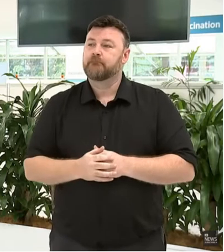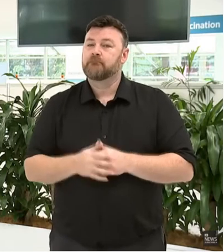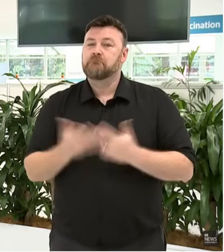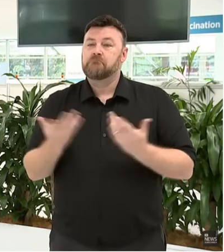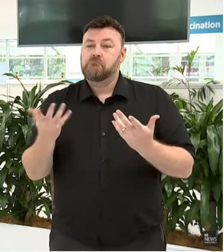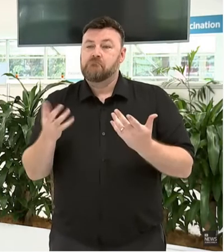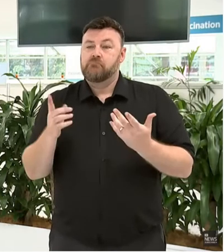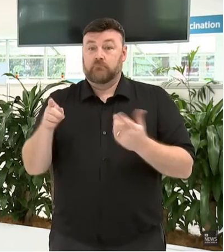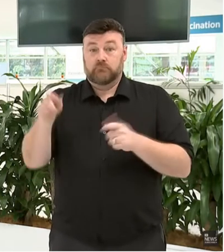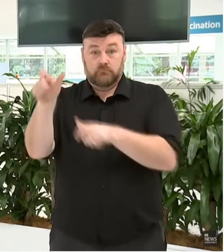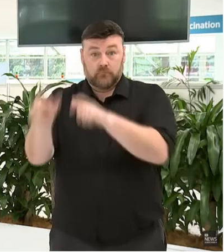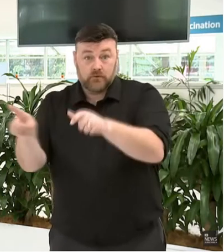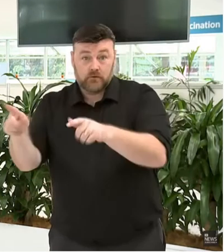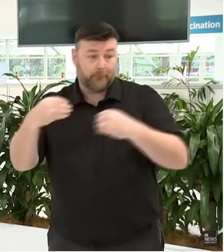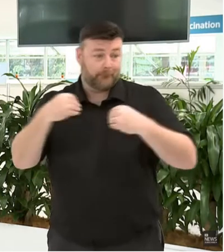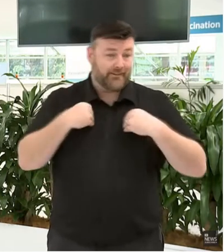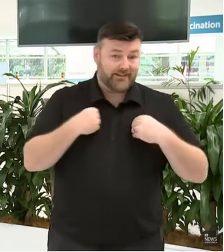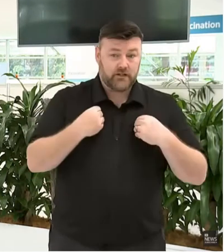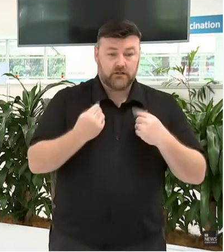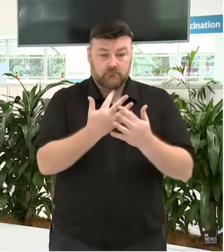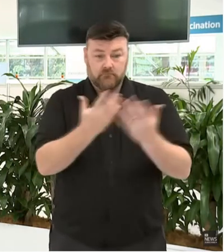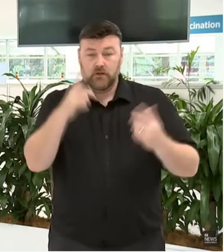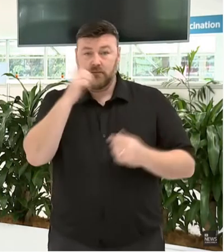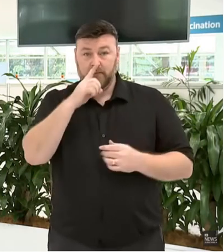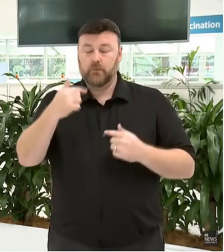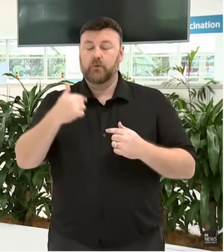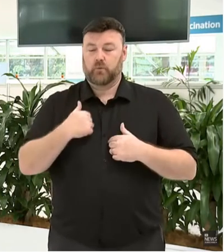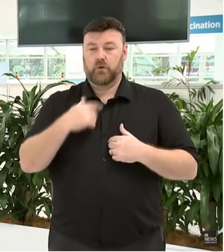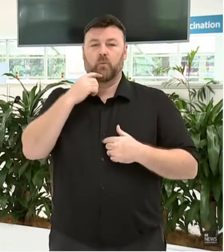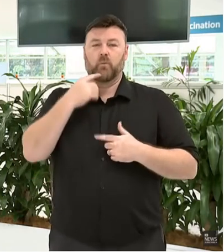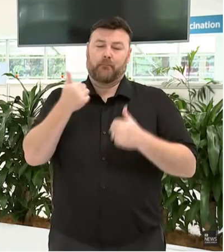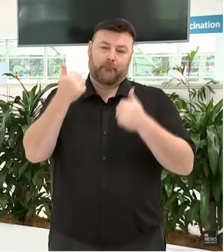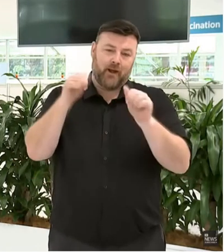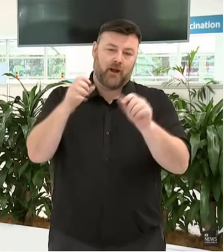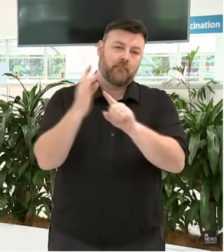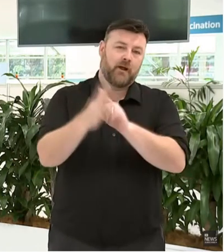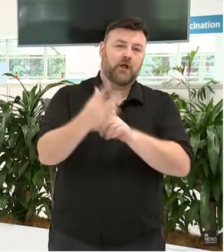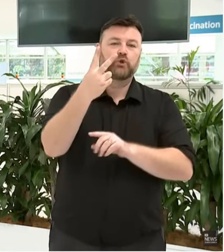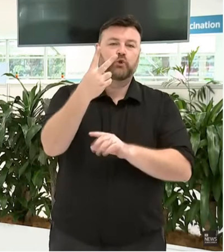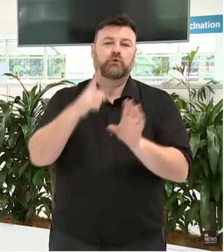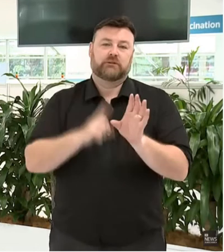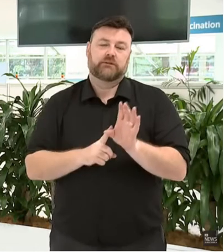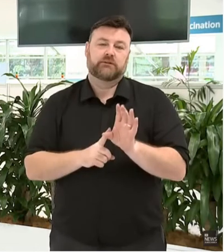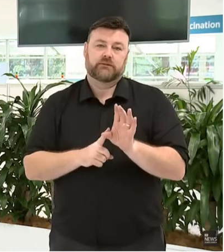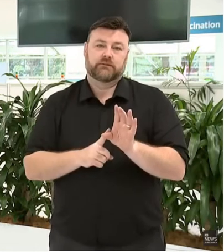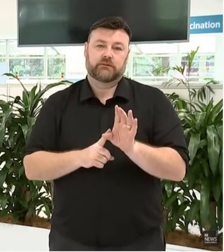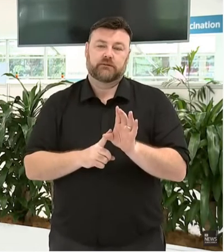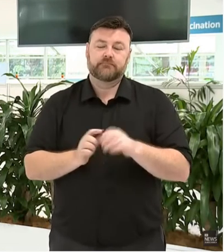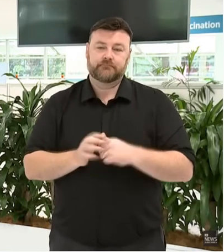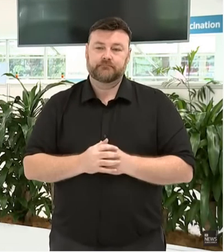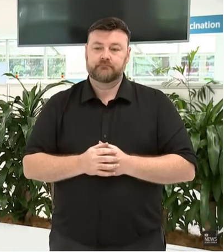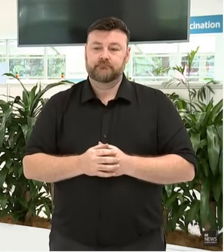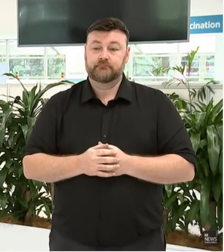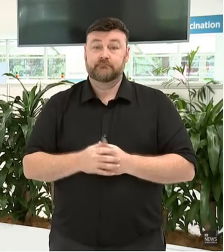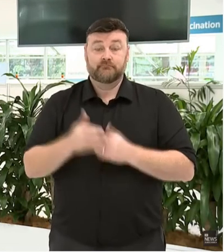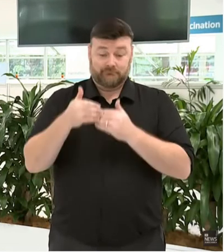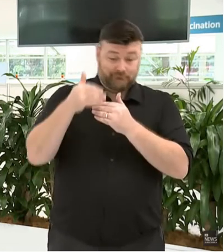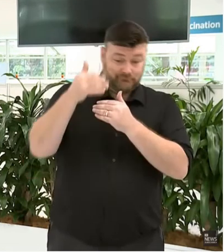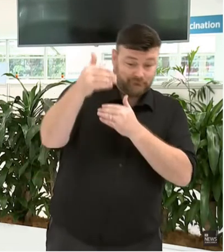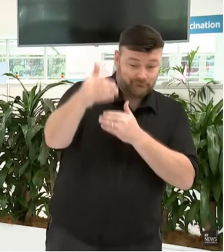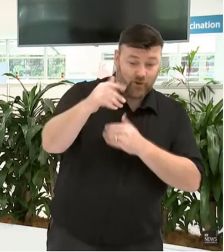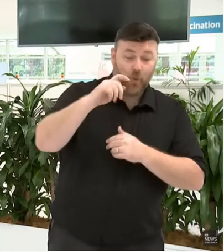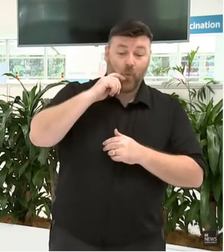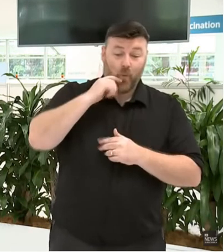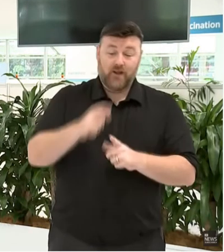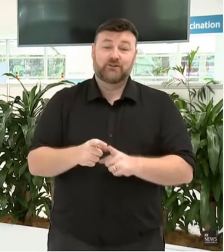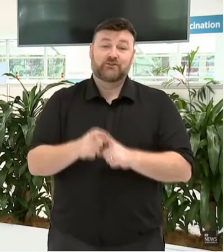confidence, business confidence, in getting our state through the last 2 years, and we're going to get through this as well. Yes, there's going to be challenges. There's